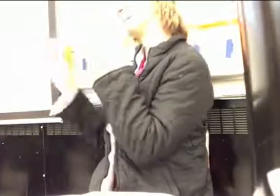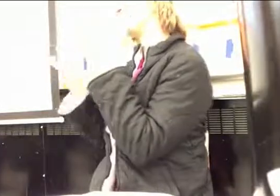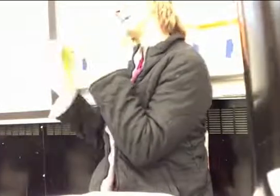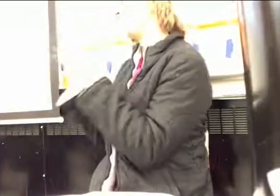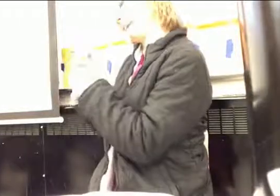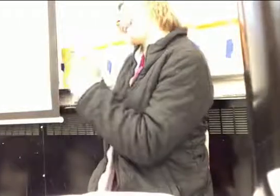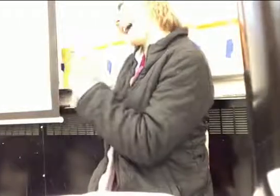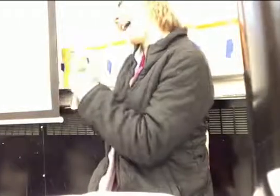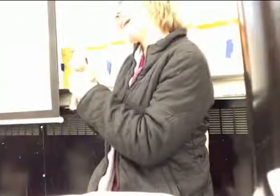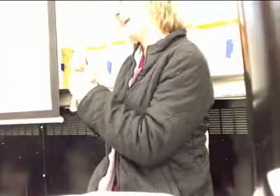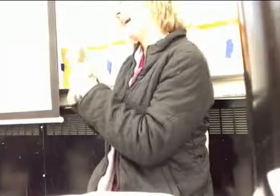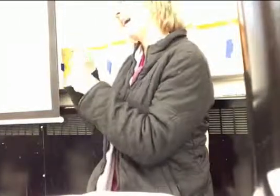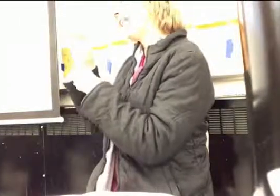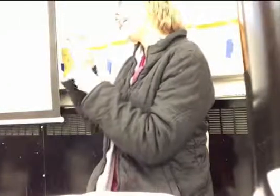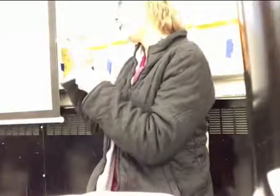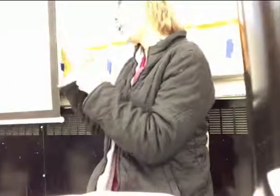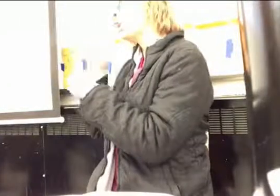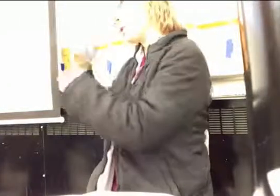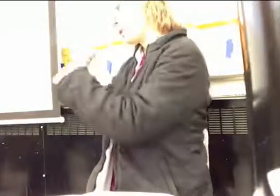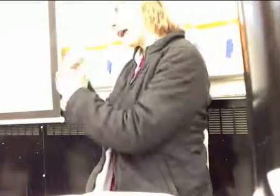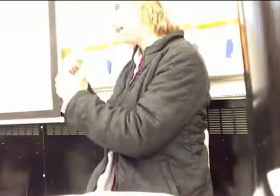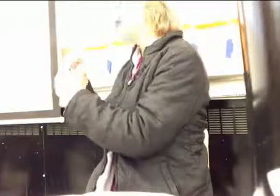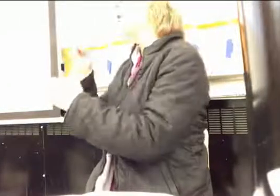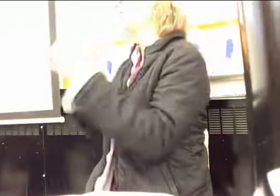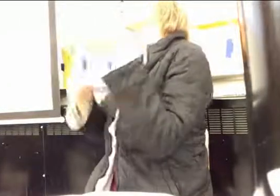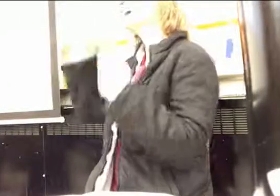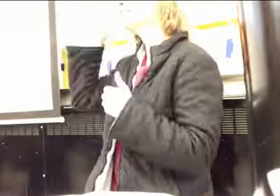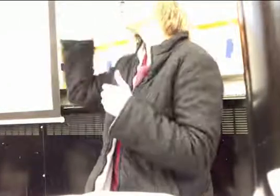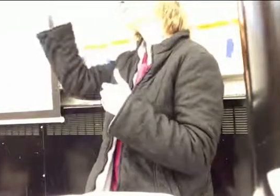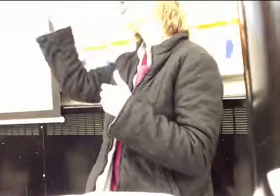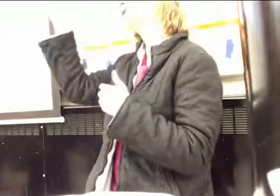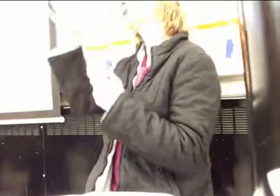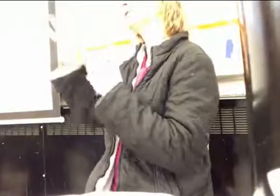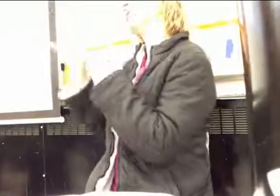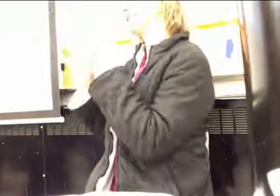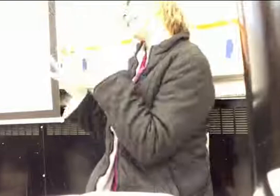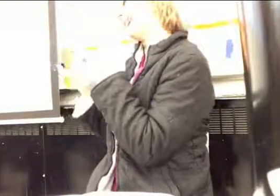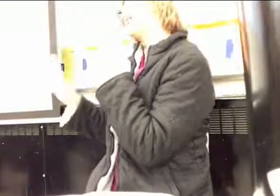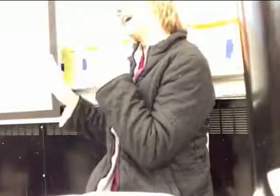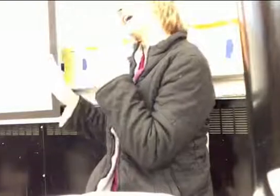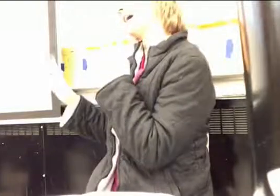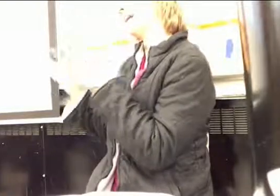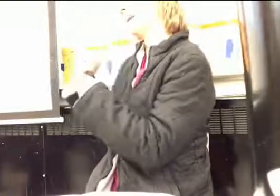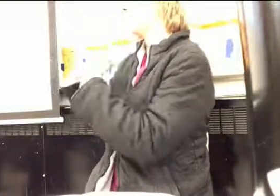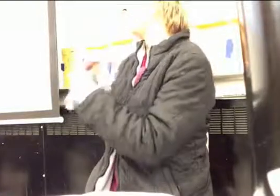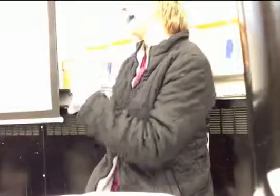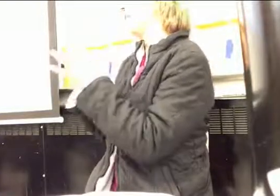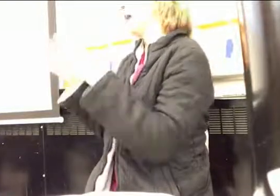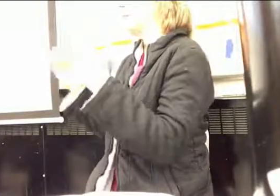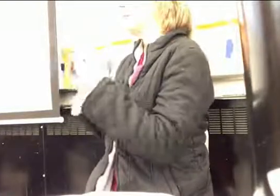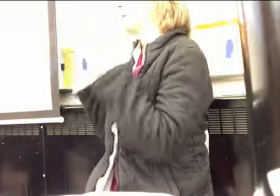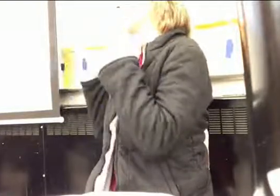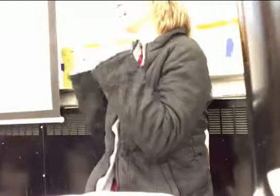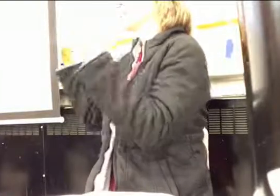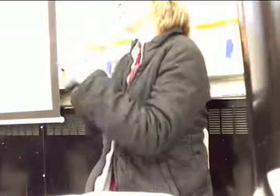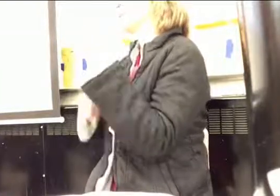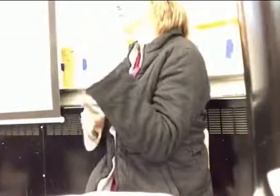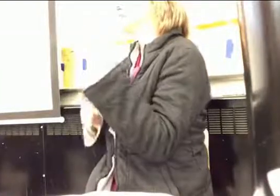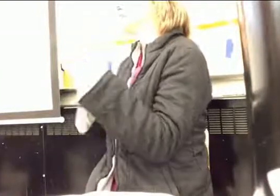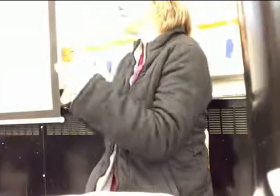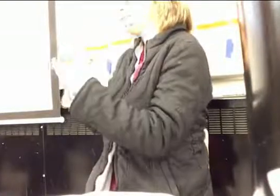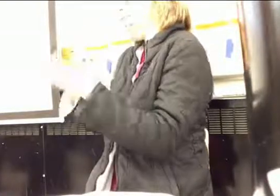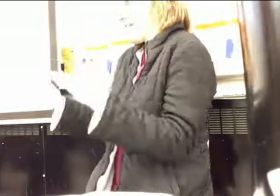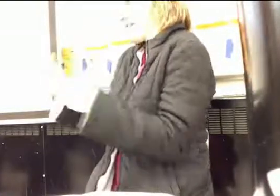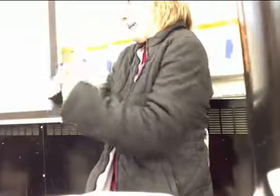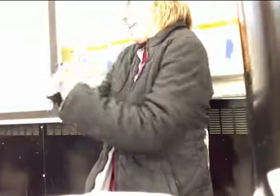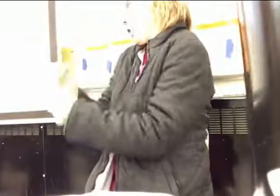going to create, what invention does the assembly line make a lot more productive? What is the actual object that they're trying to produce